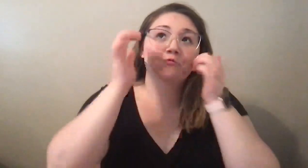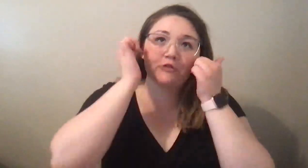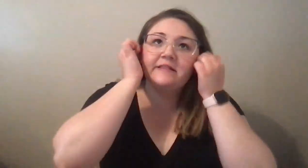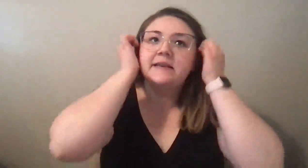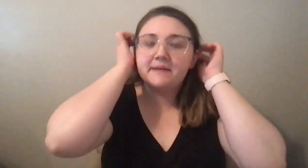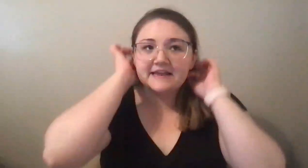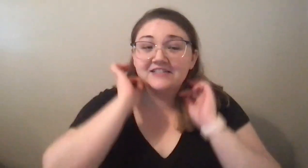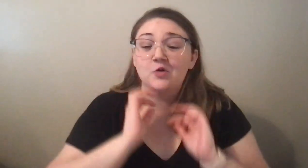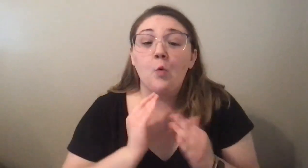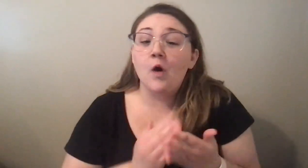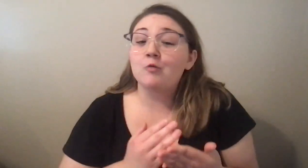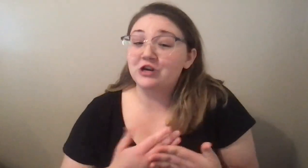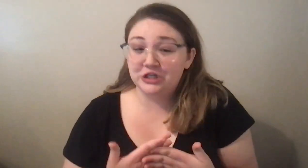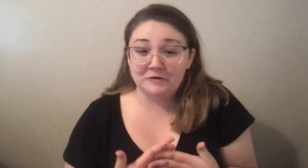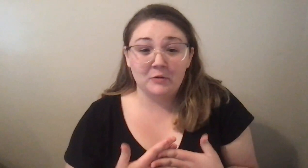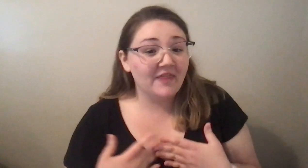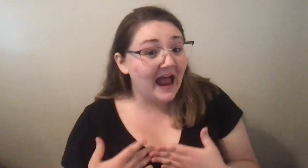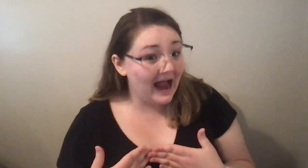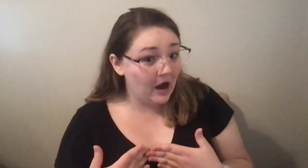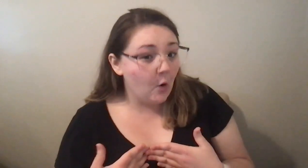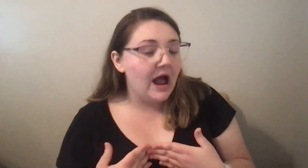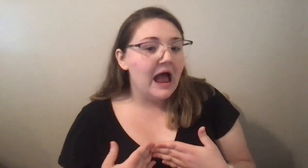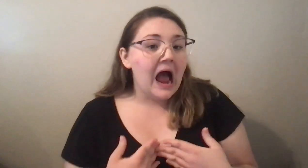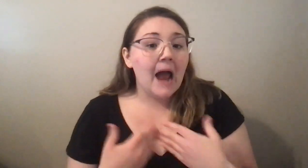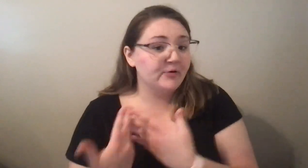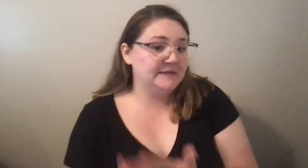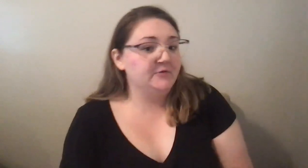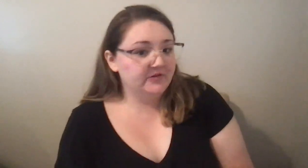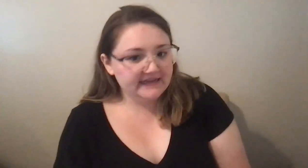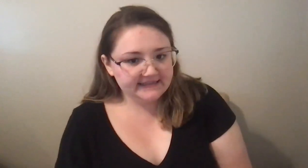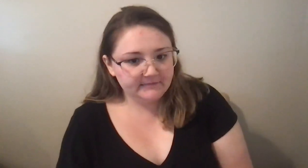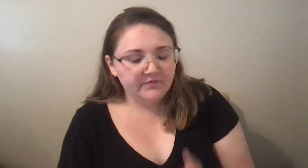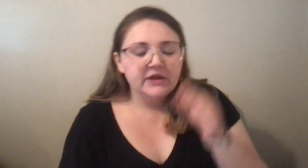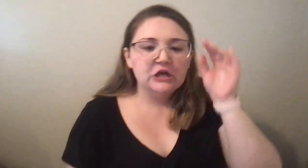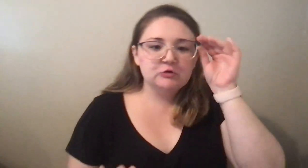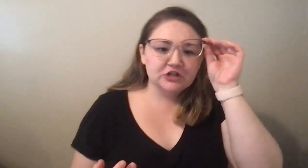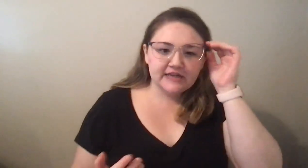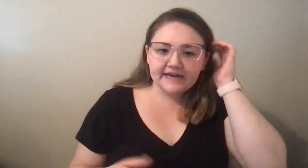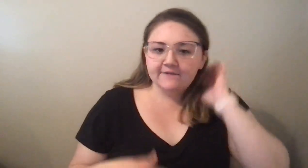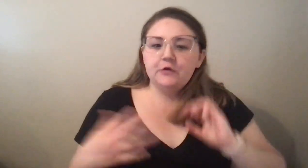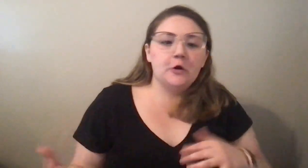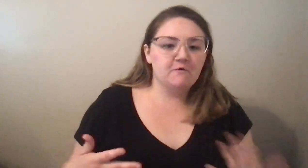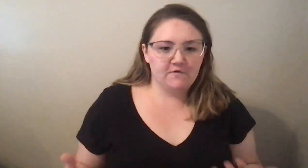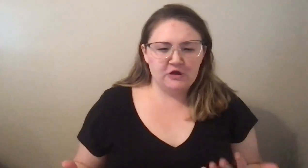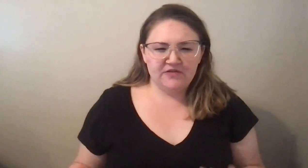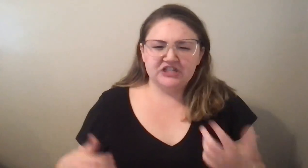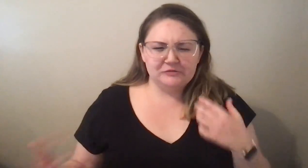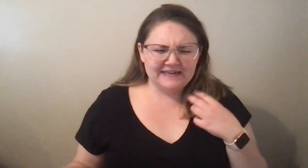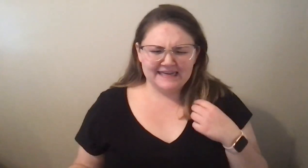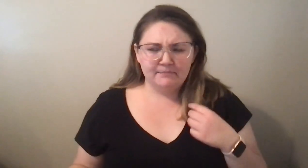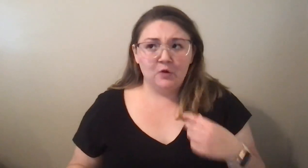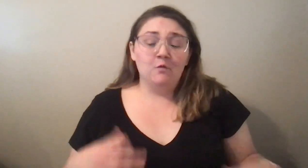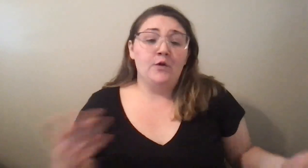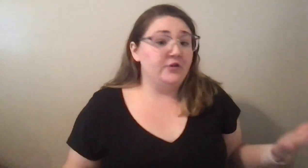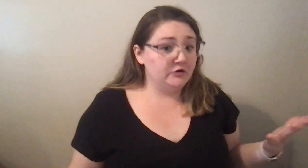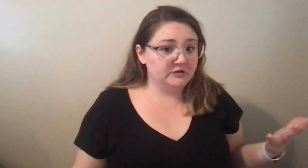it, it really depends on what we're doing with how I proceed with the lesson. So, I'll just kind of give you an overview and then show an example of